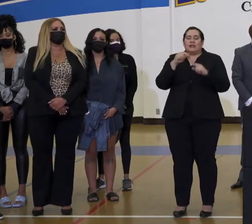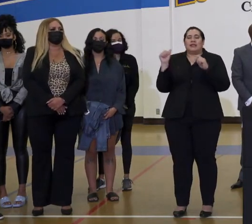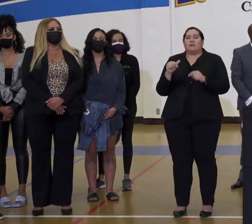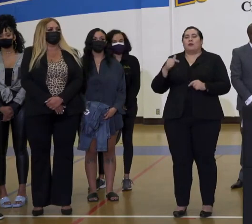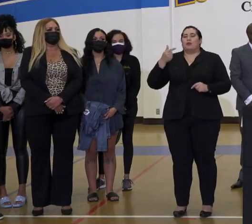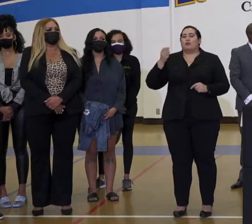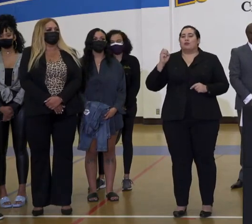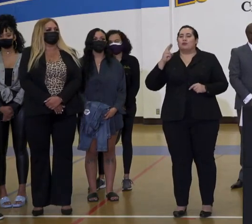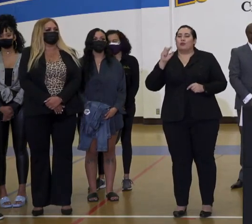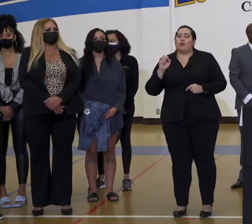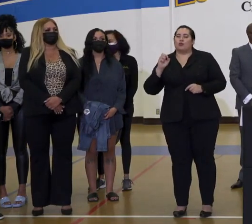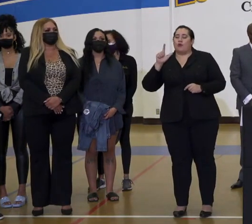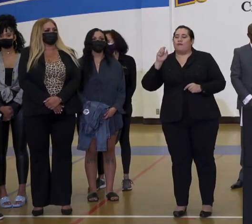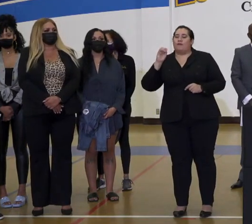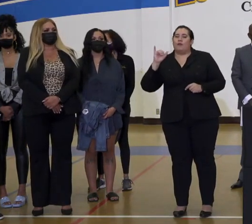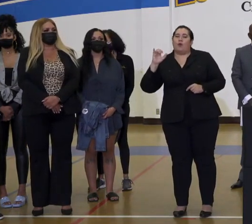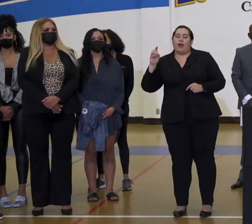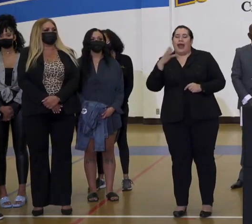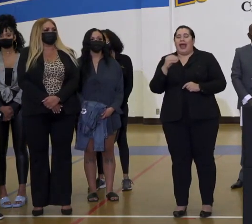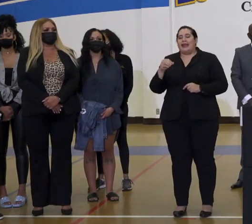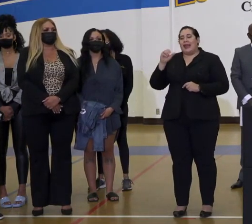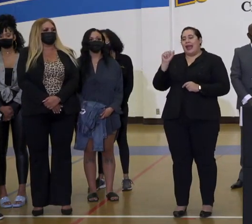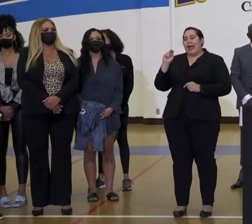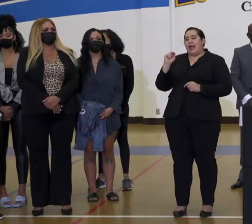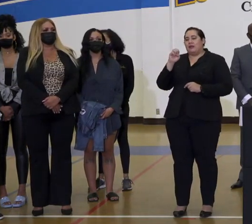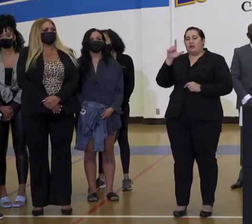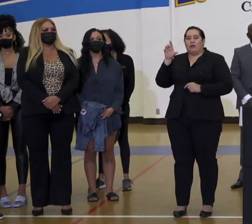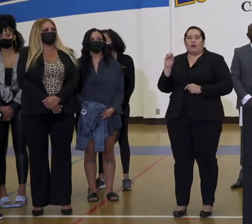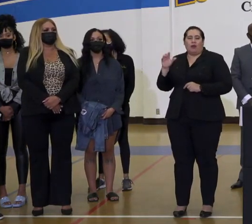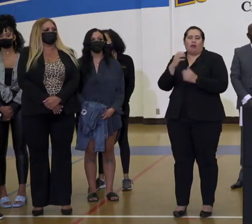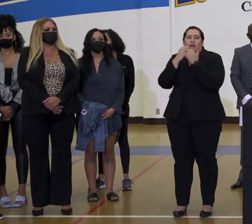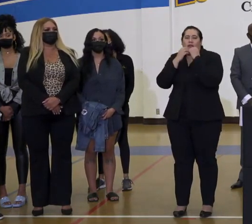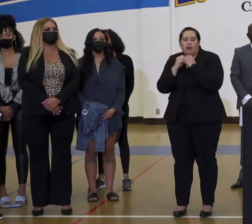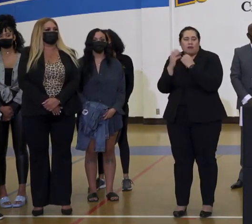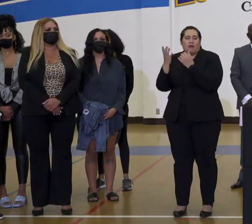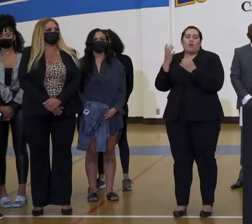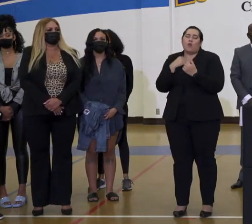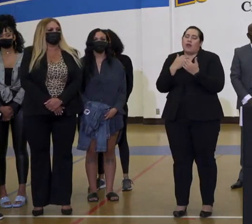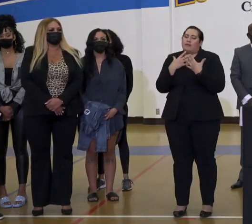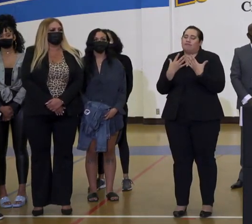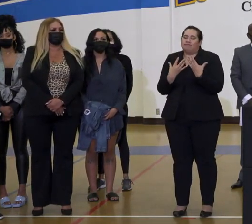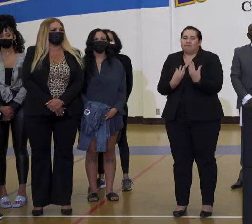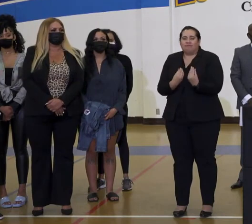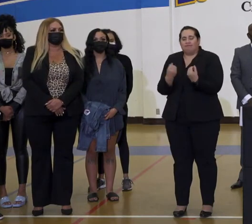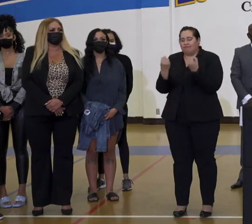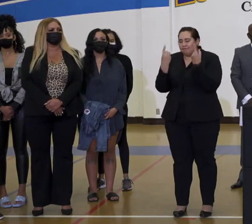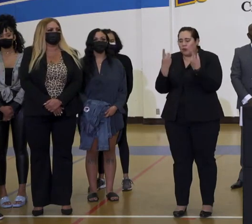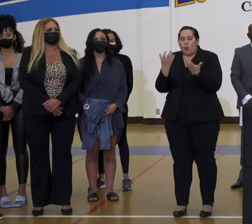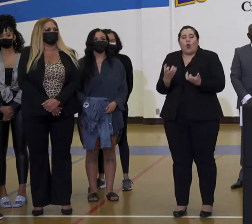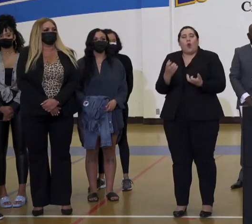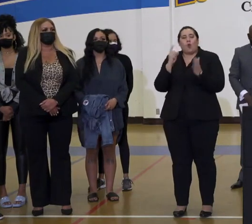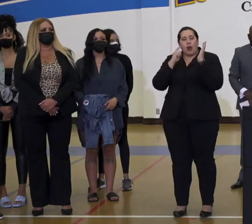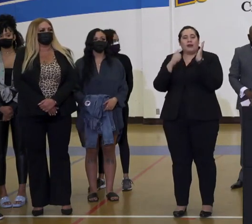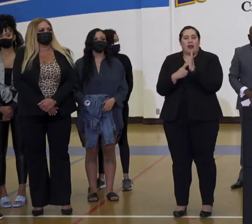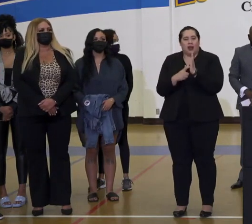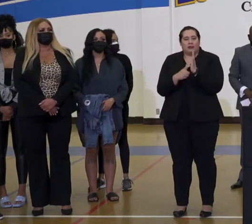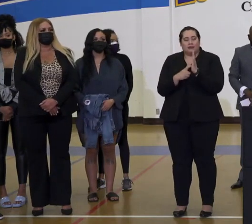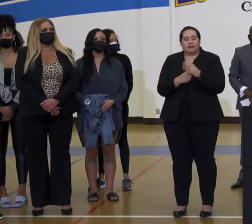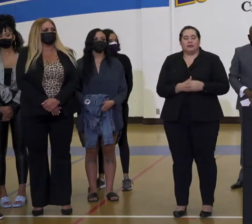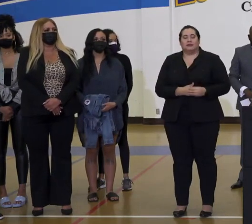Angelo Quinto's loved ones were forced to. We empathize and we want to recognize